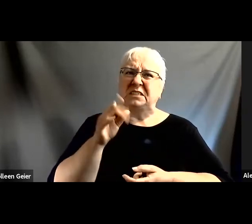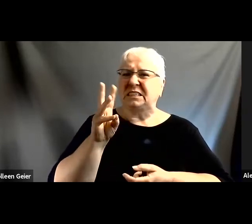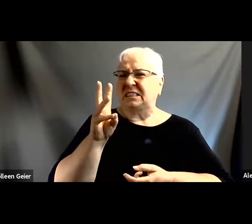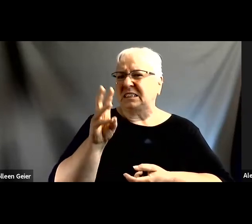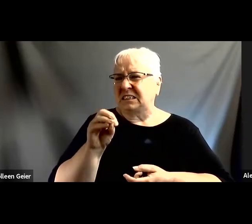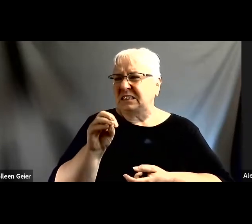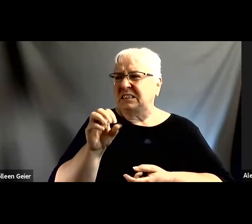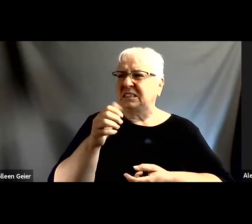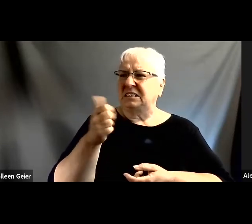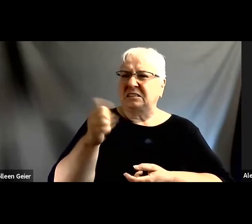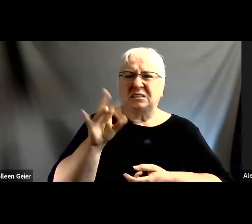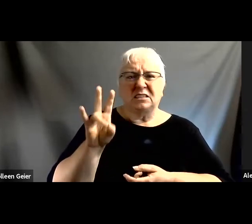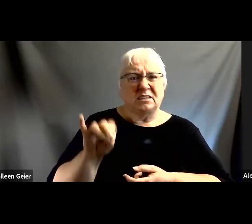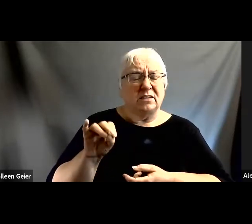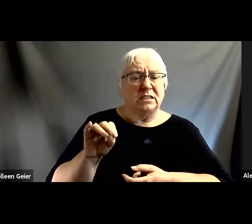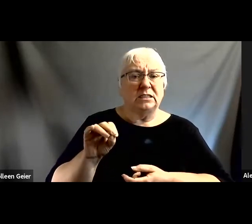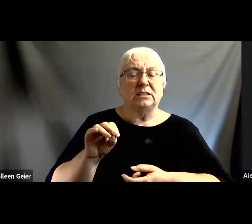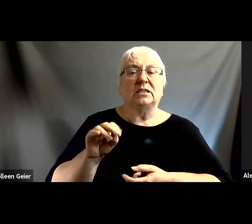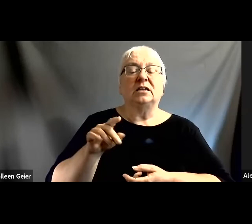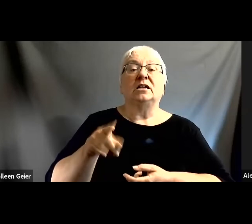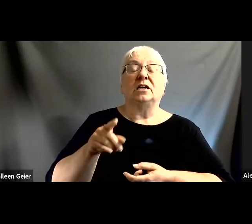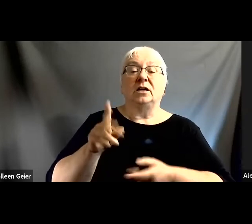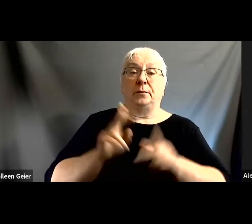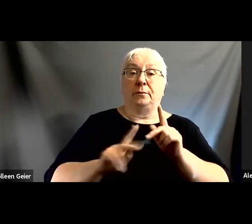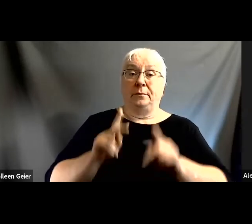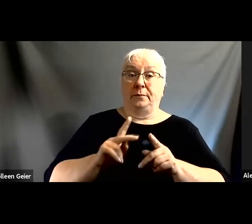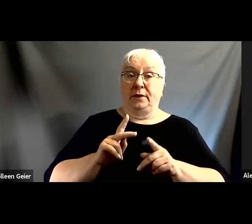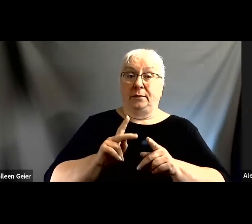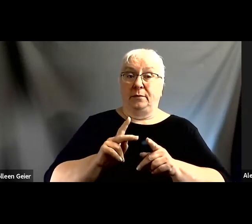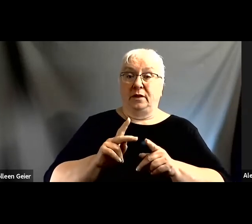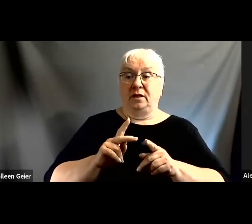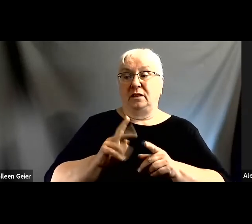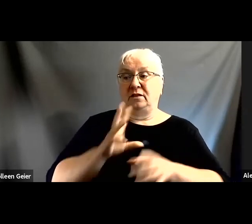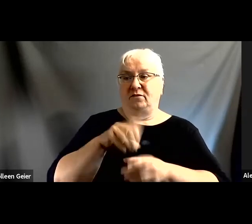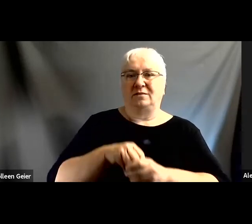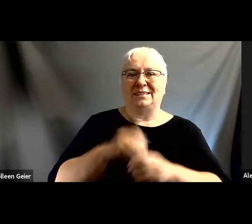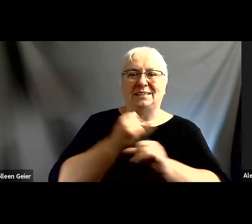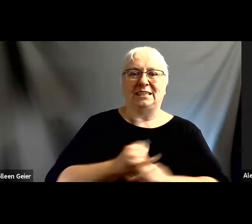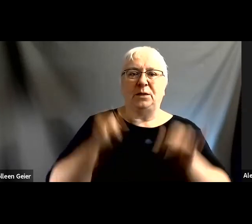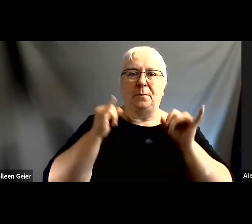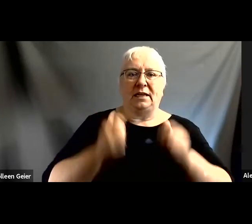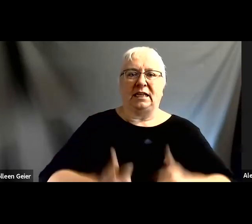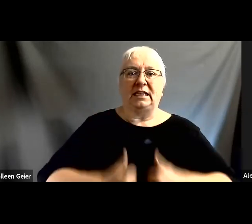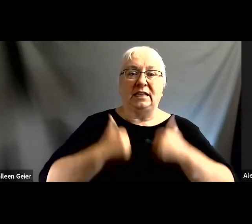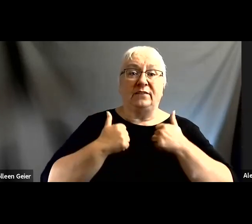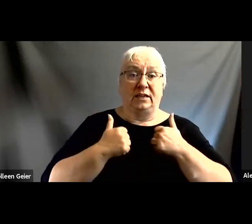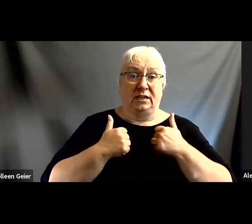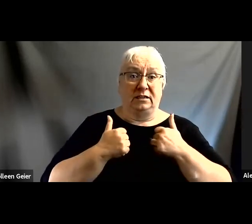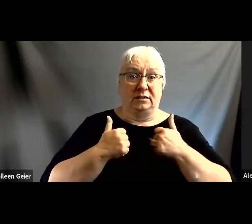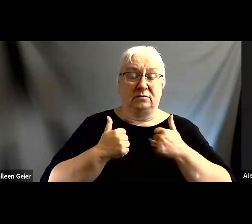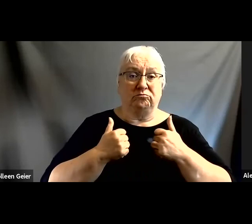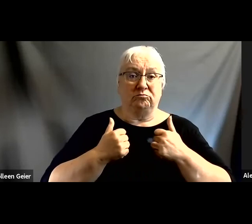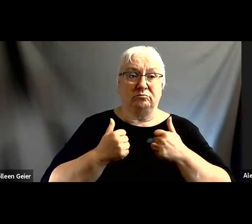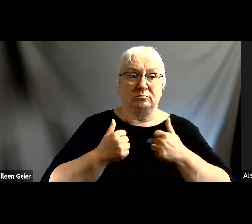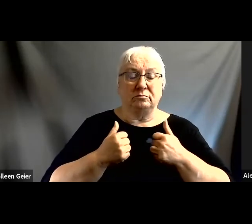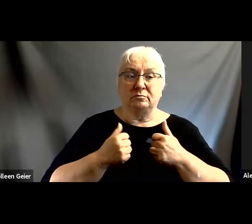before. Those that are a part of the independent living movement have argued that people